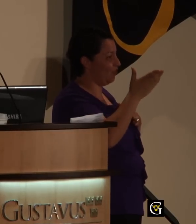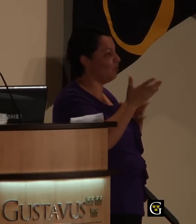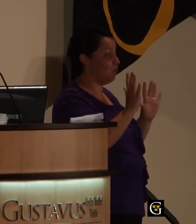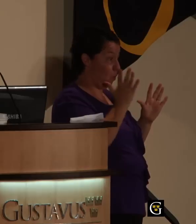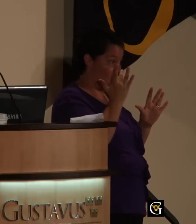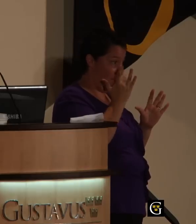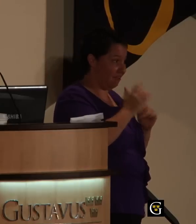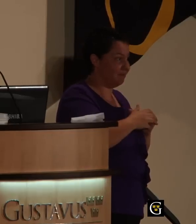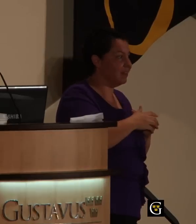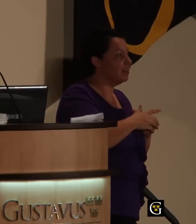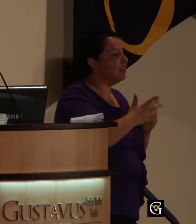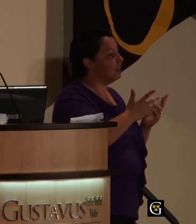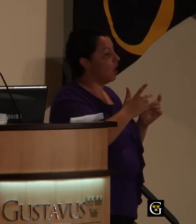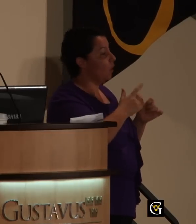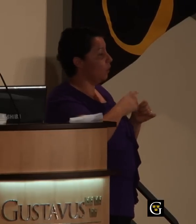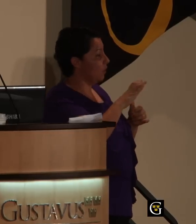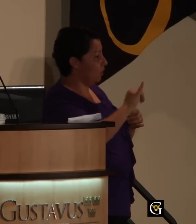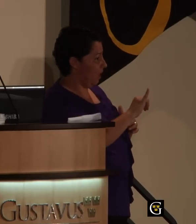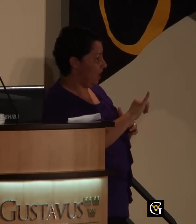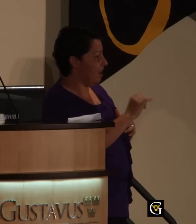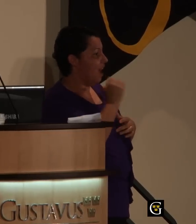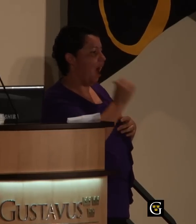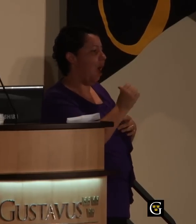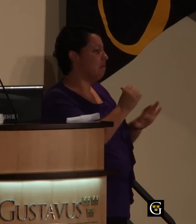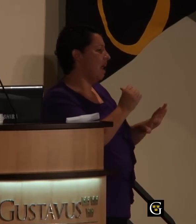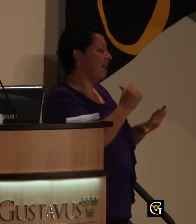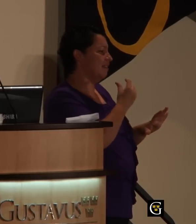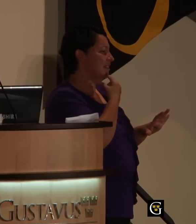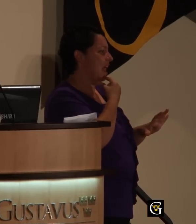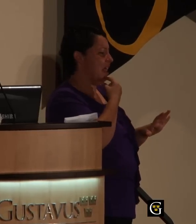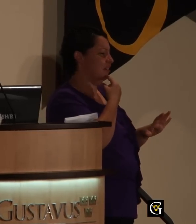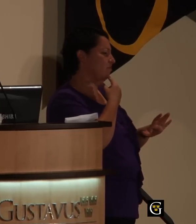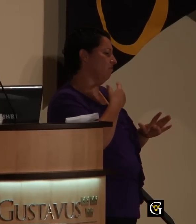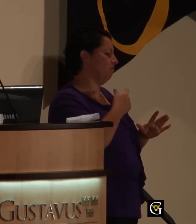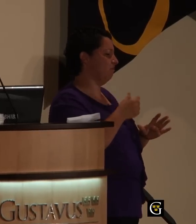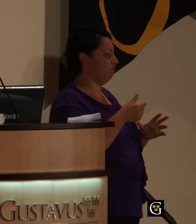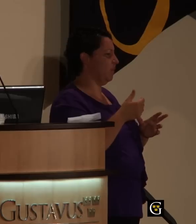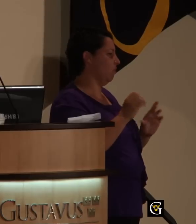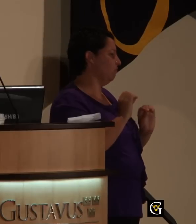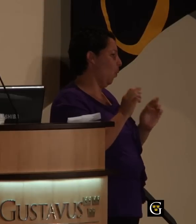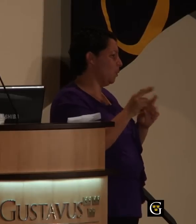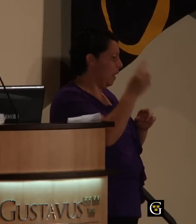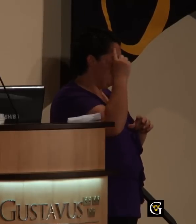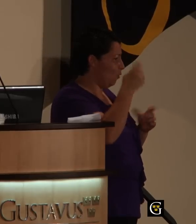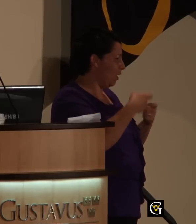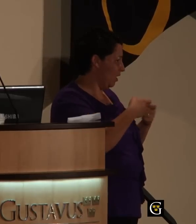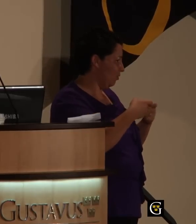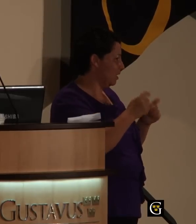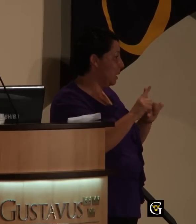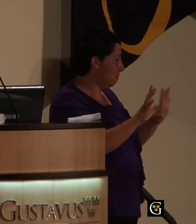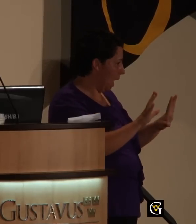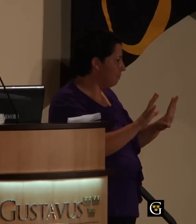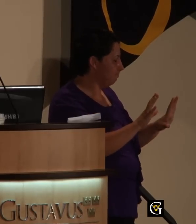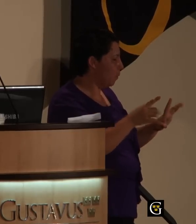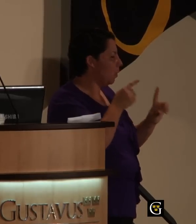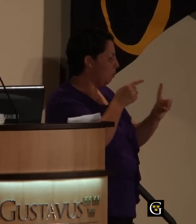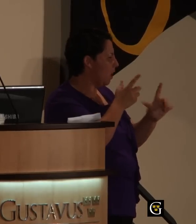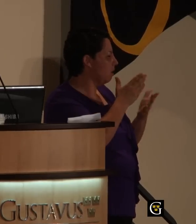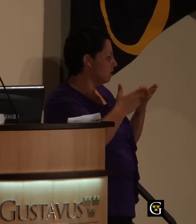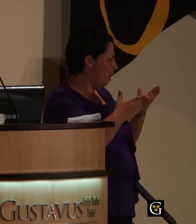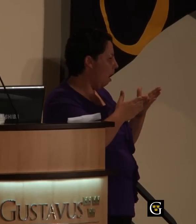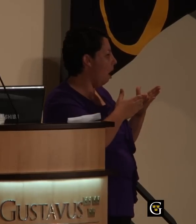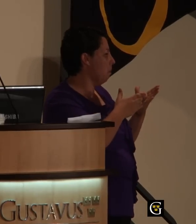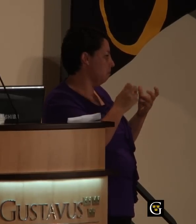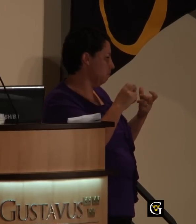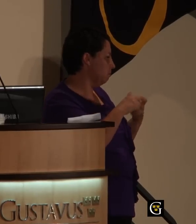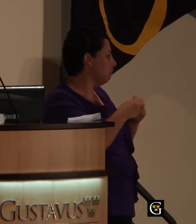implant wound on electricity, okay? So I'm not dissing electricity. But I want to point out some key limitations. When you put an